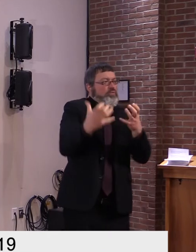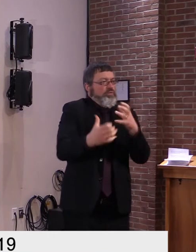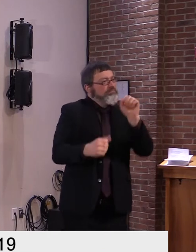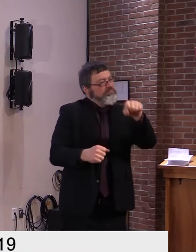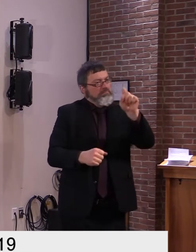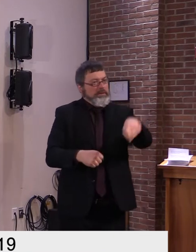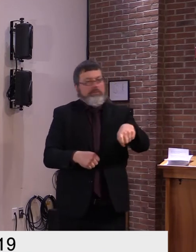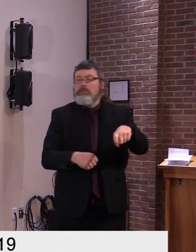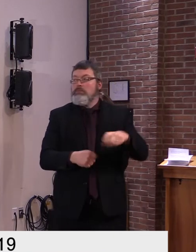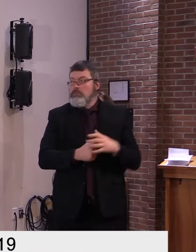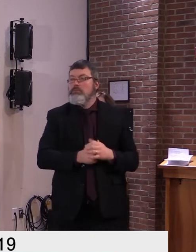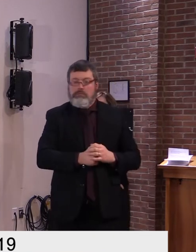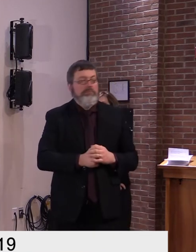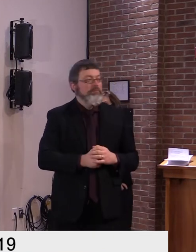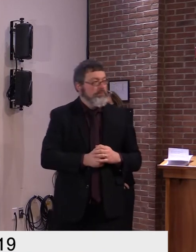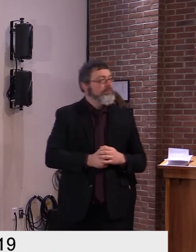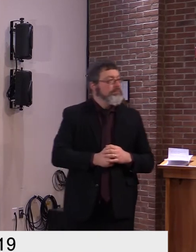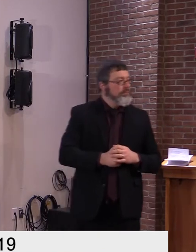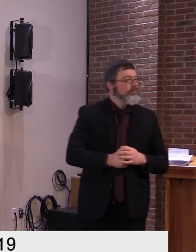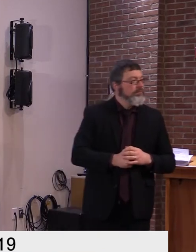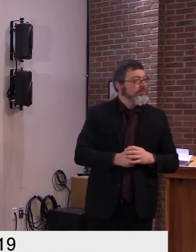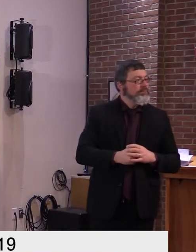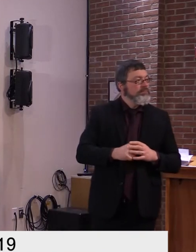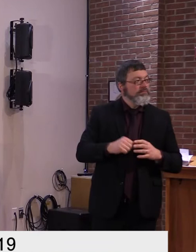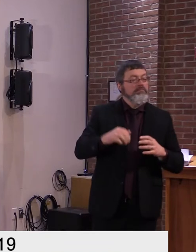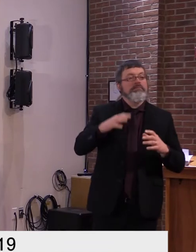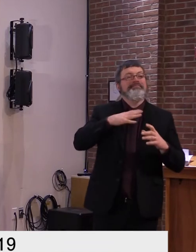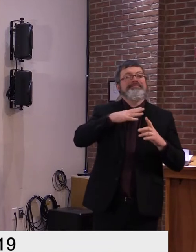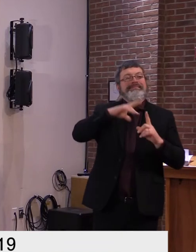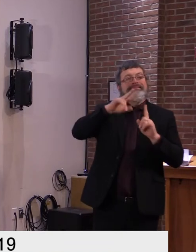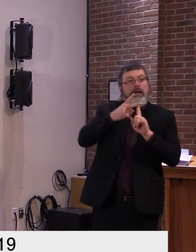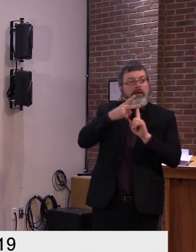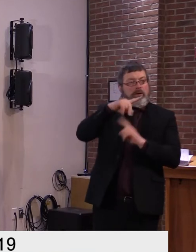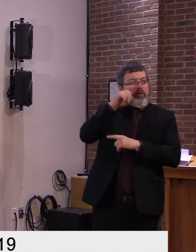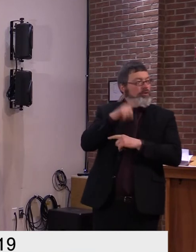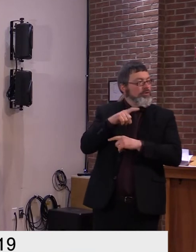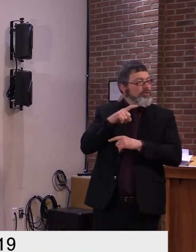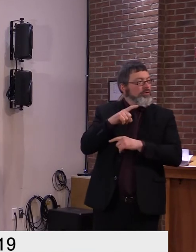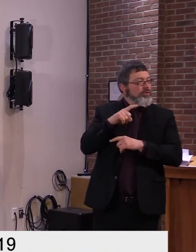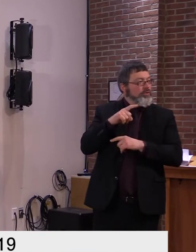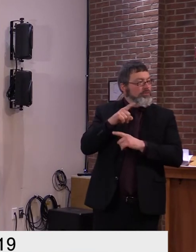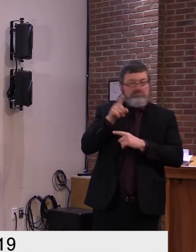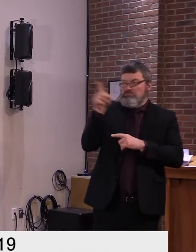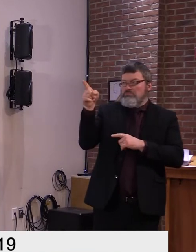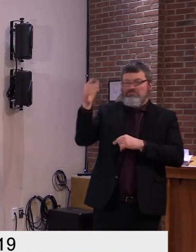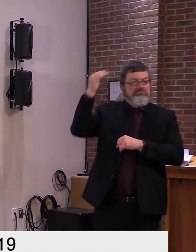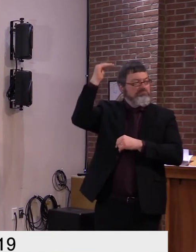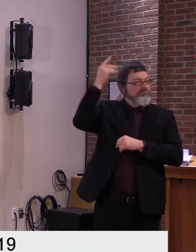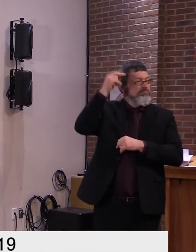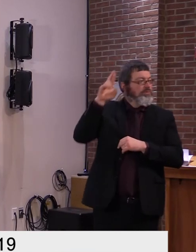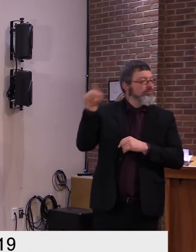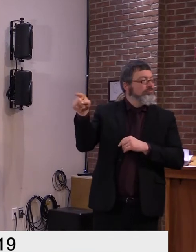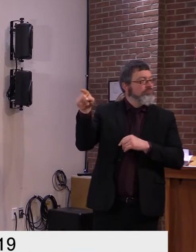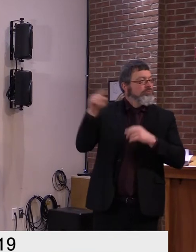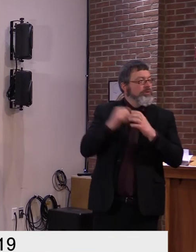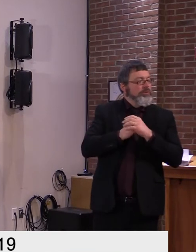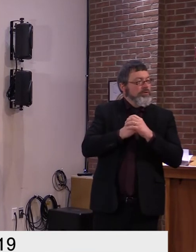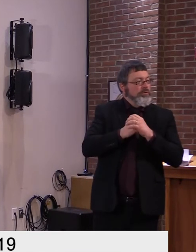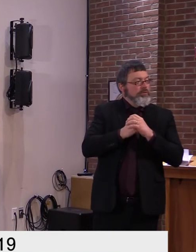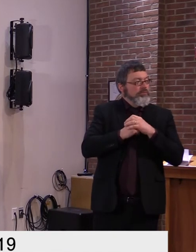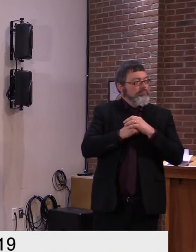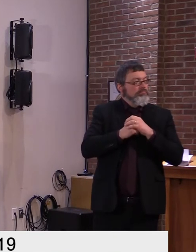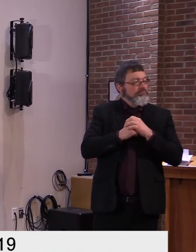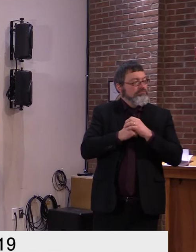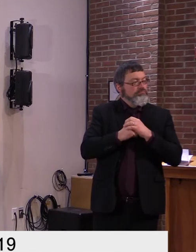question, I think, is probably for Dr. Levine. A reader asked about if basically the